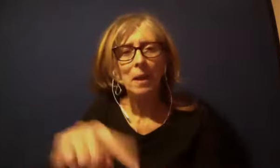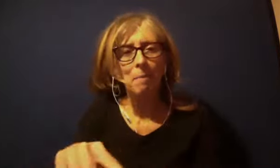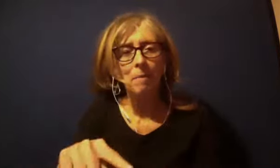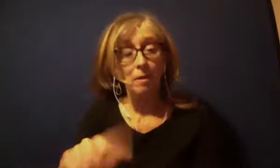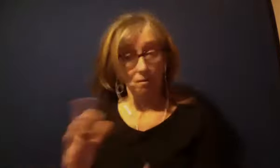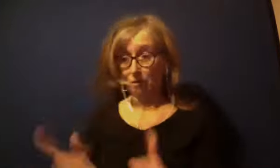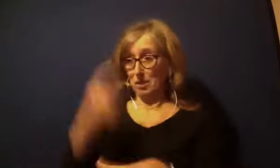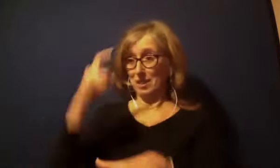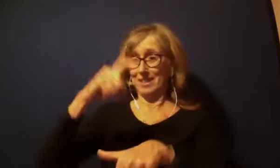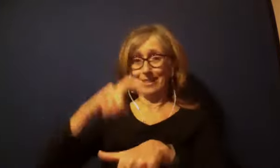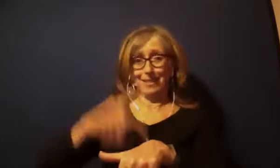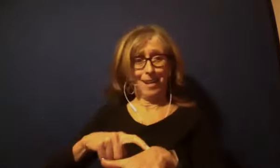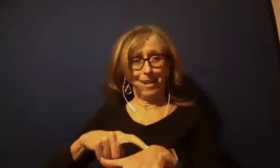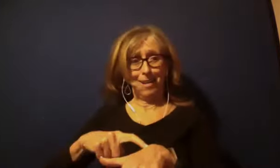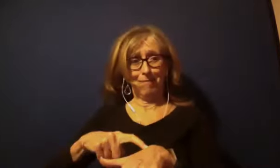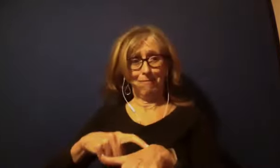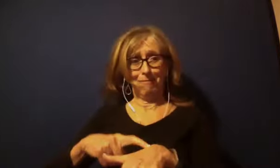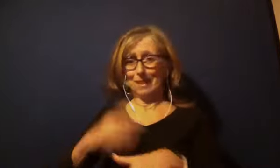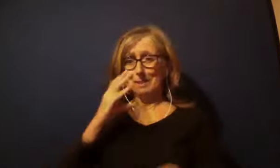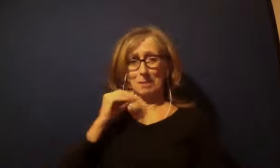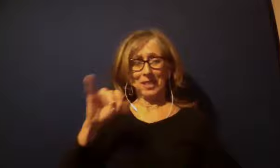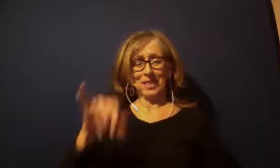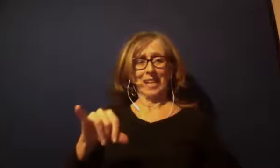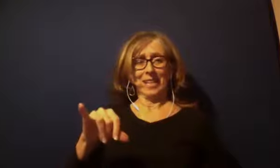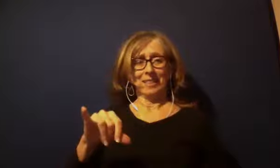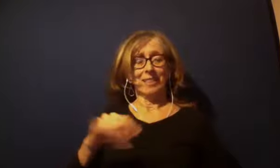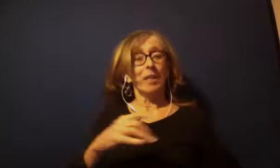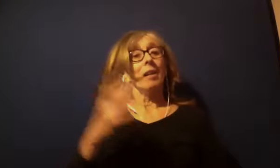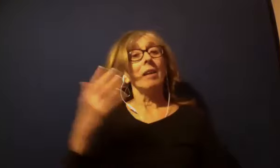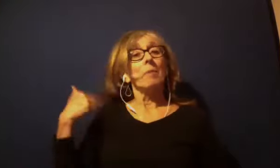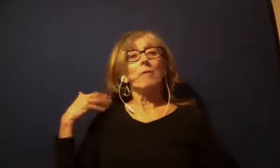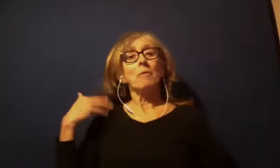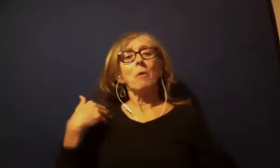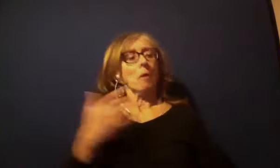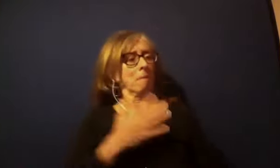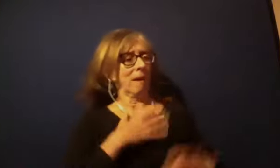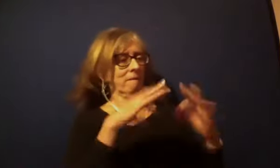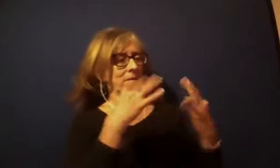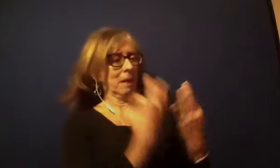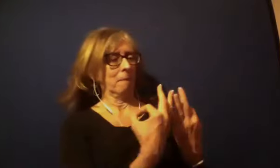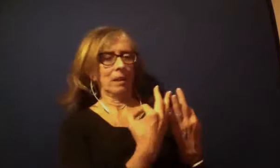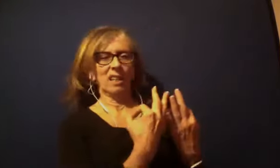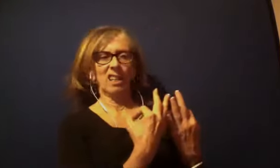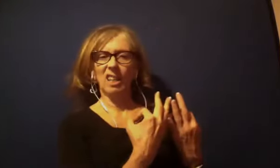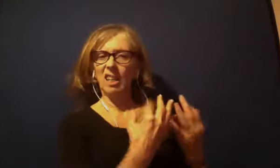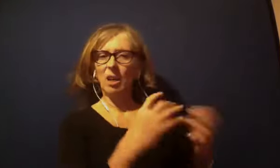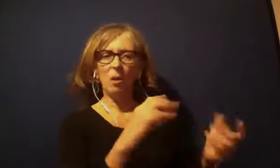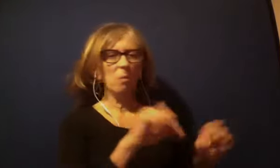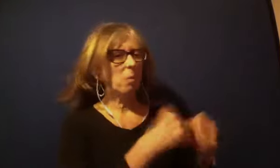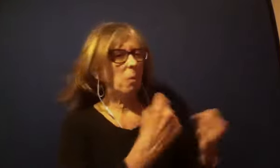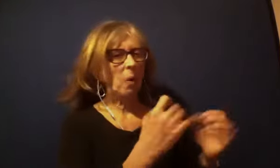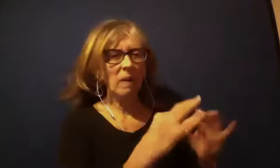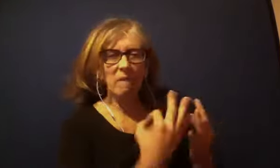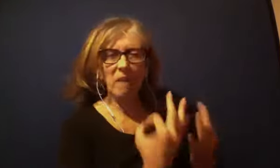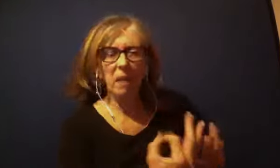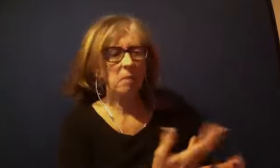those concepts. My only concept of life was my dysfunctional family that were very, very broken and sick, and they only ever thought about themselves, and everyone